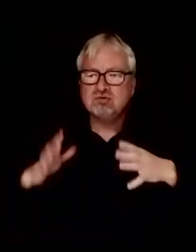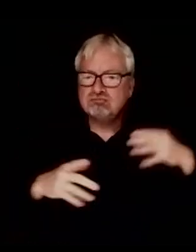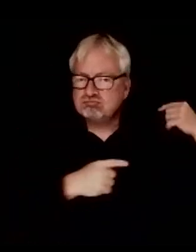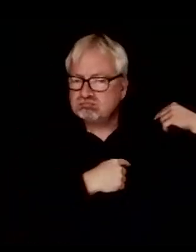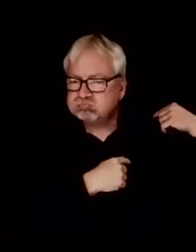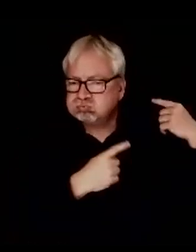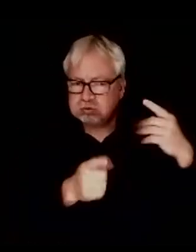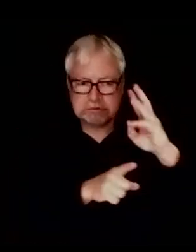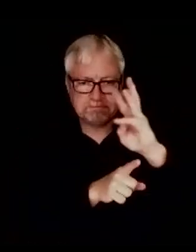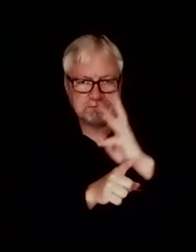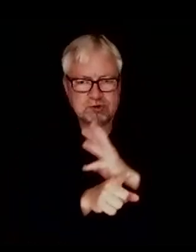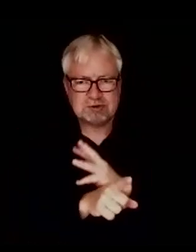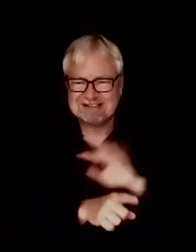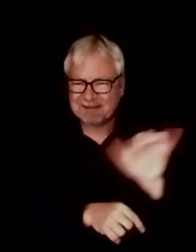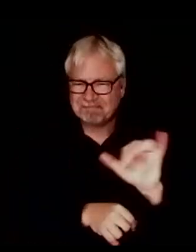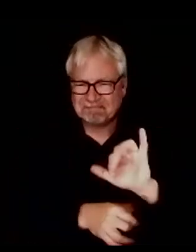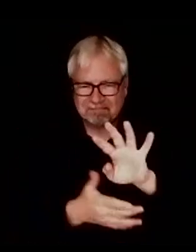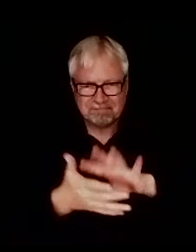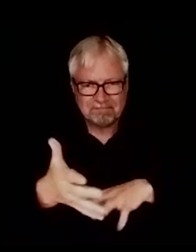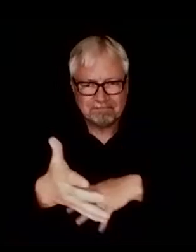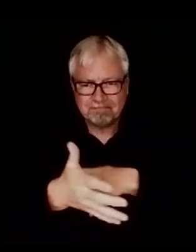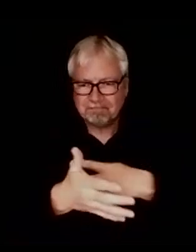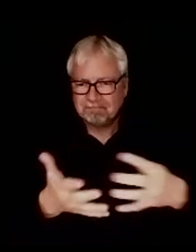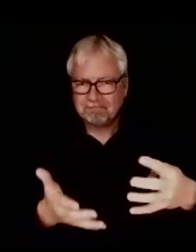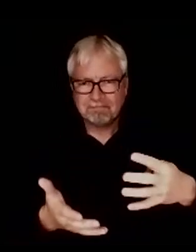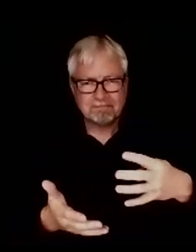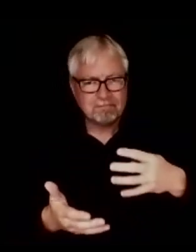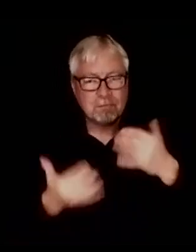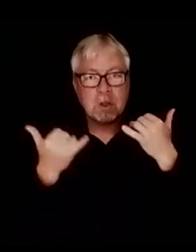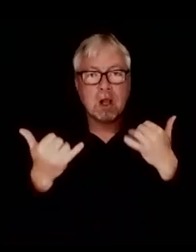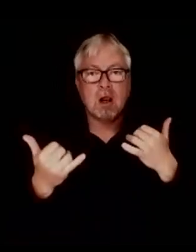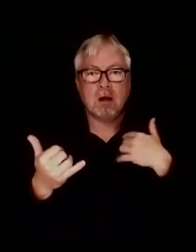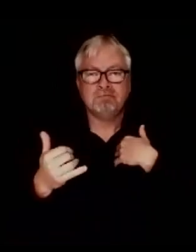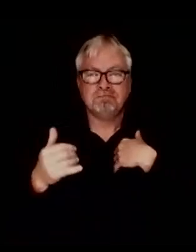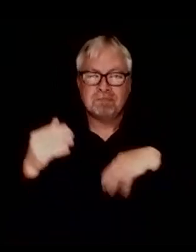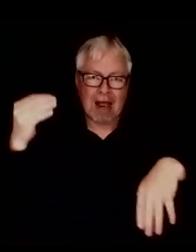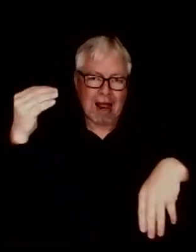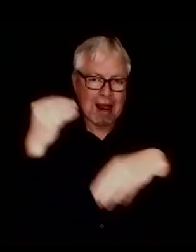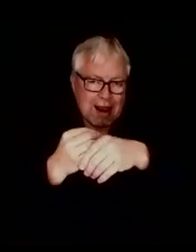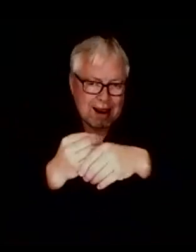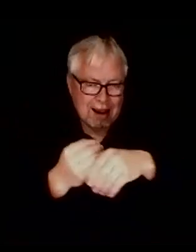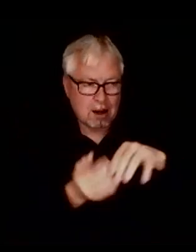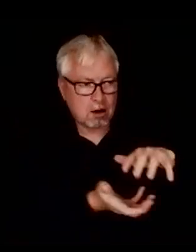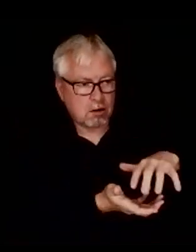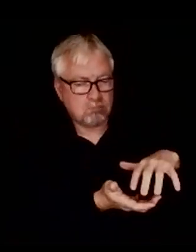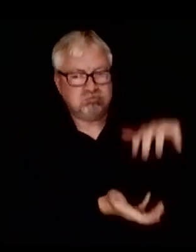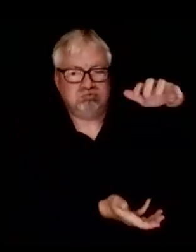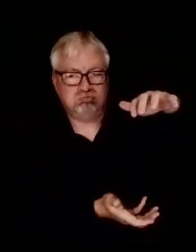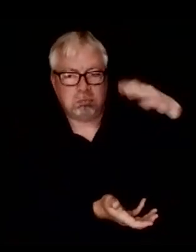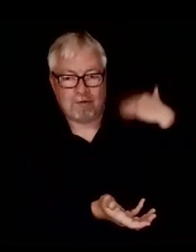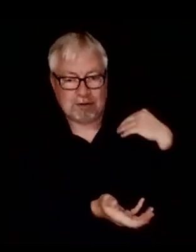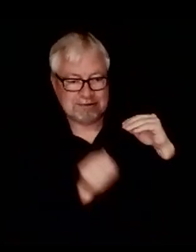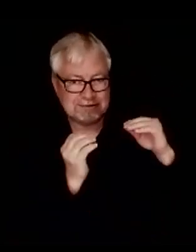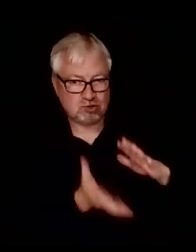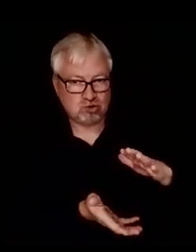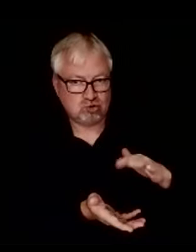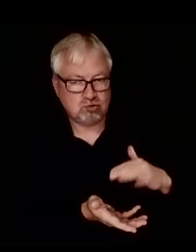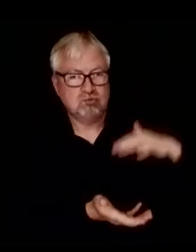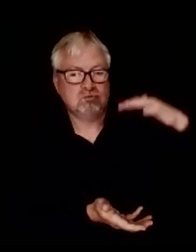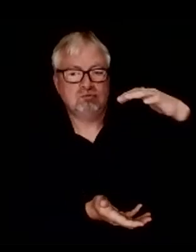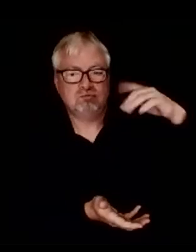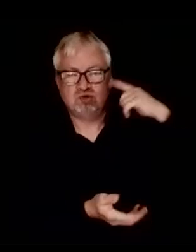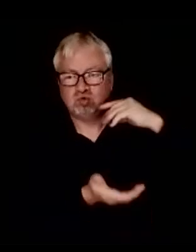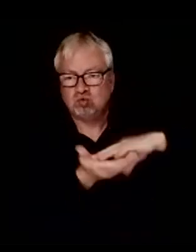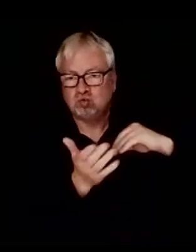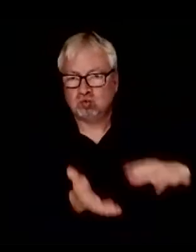able to then add in additional tests for our students. And Dan, I don't know if you'd like to add additional pieces. Yeah,